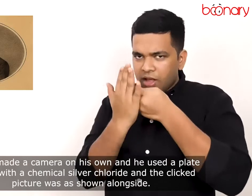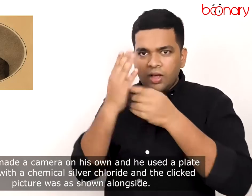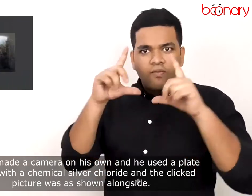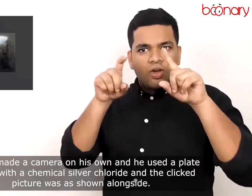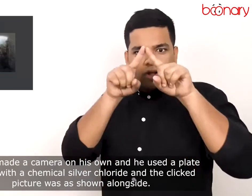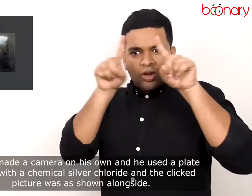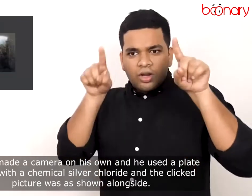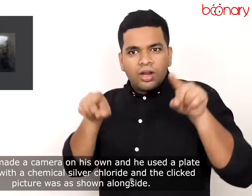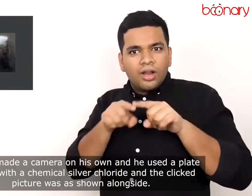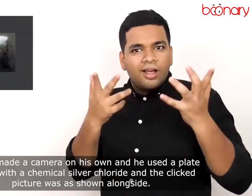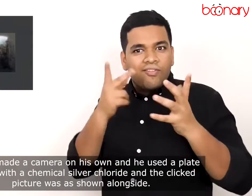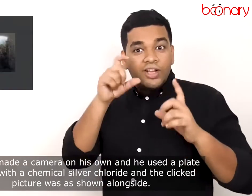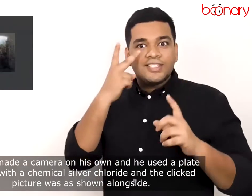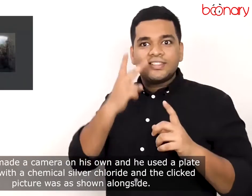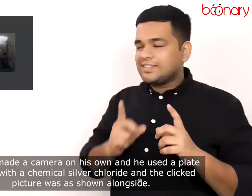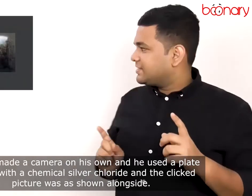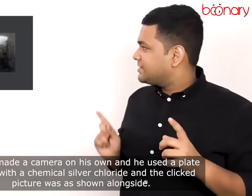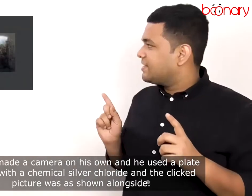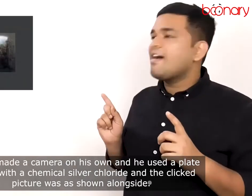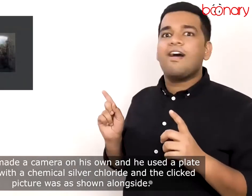the click picture was as shown alongside.